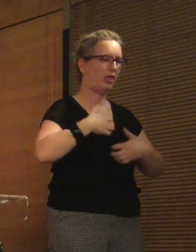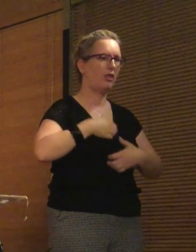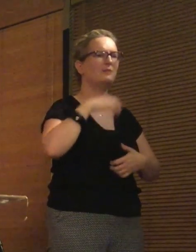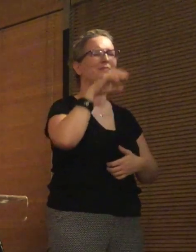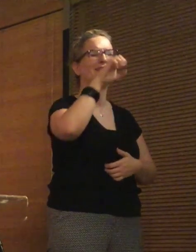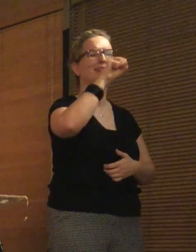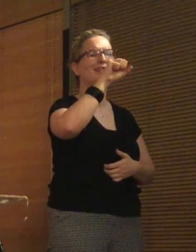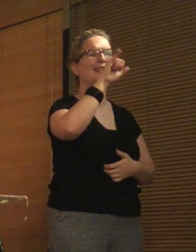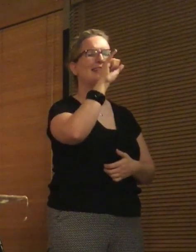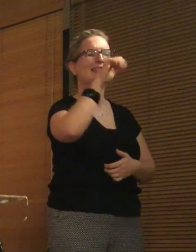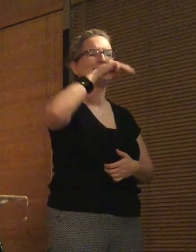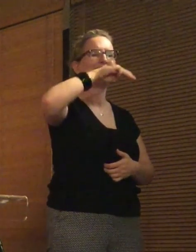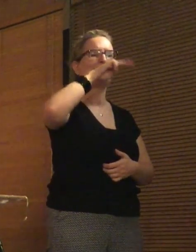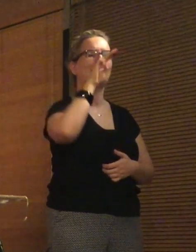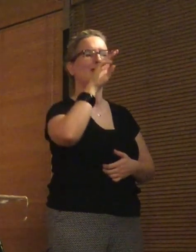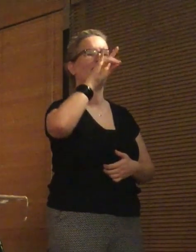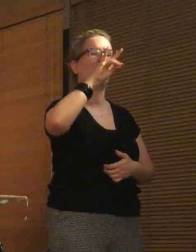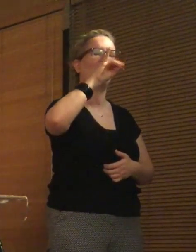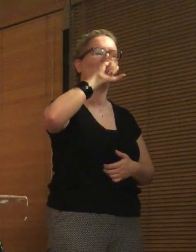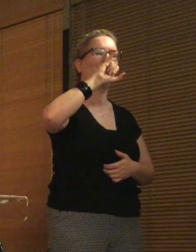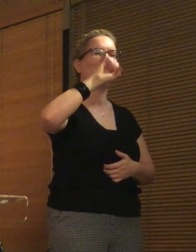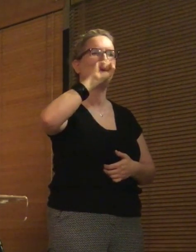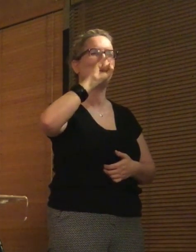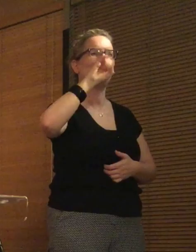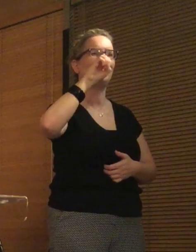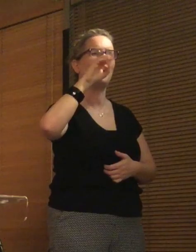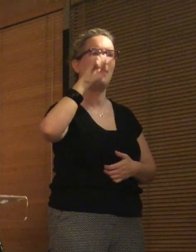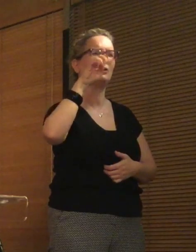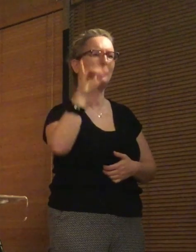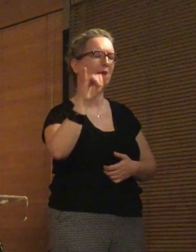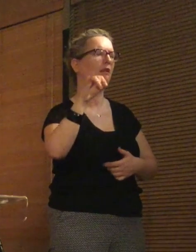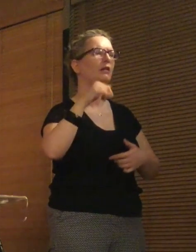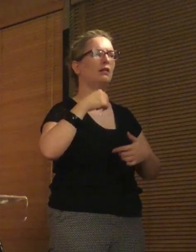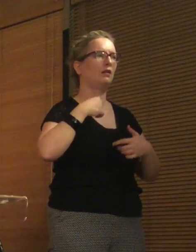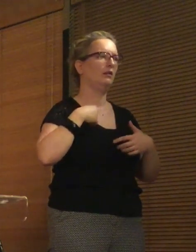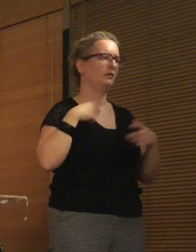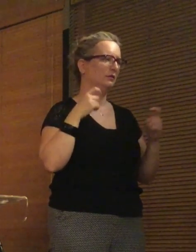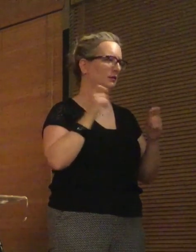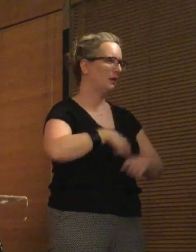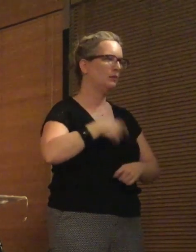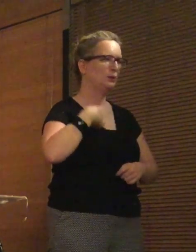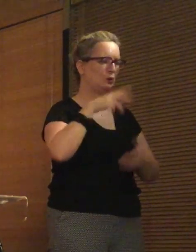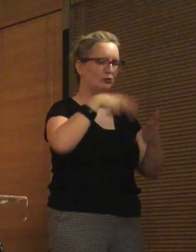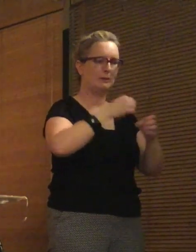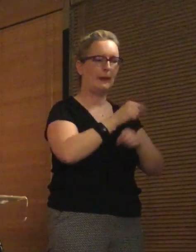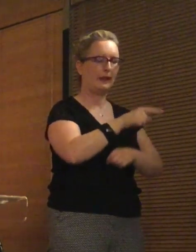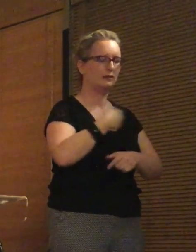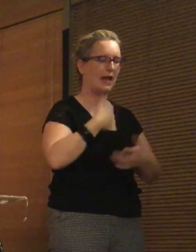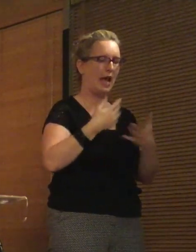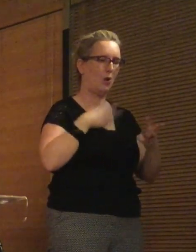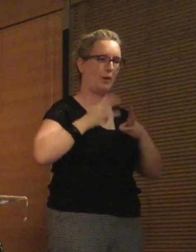physiotomy. Really, it's really so terrible to read how women were treated and how